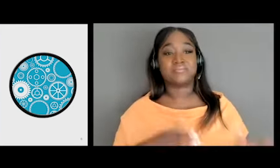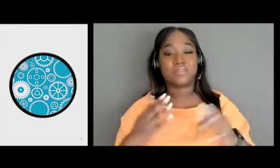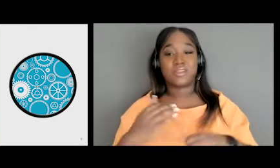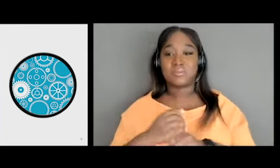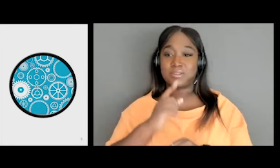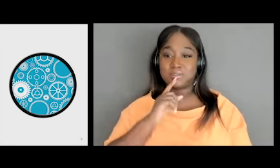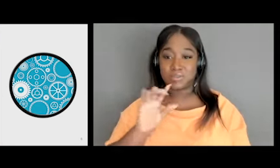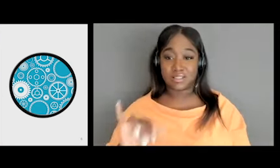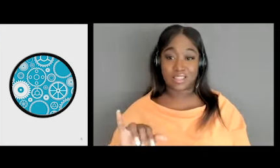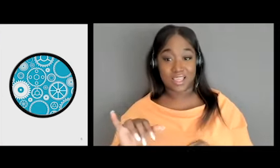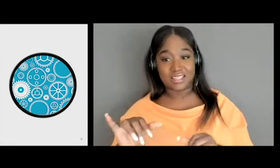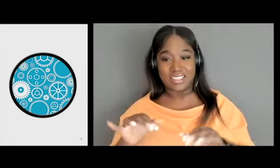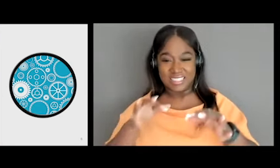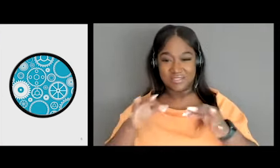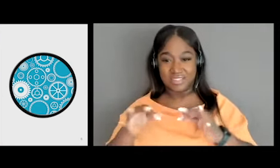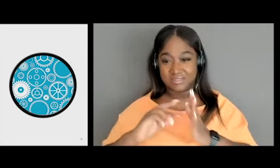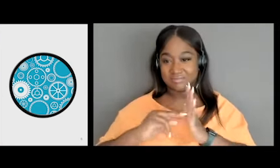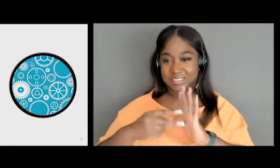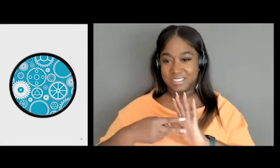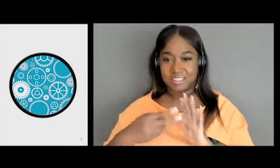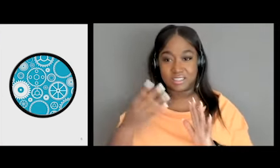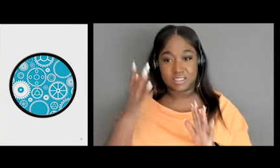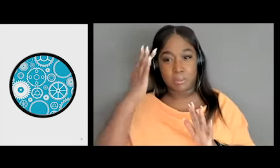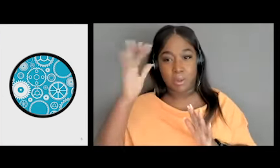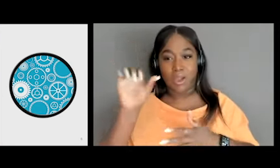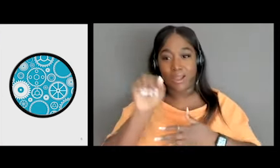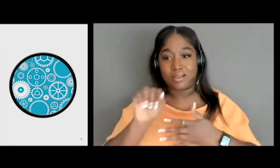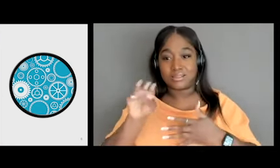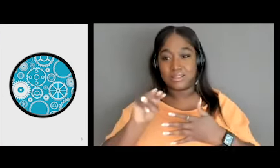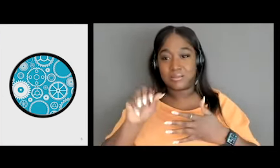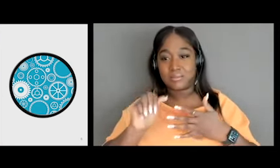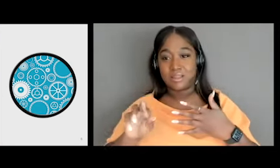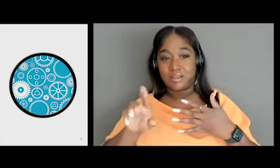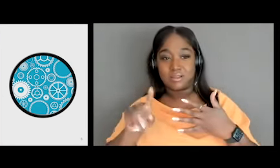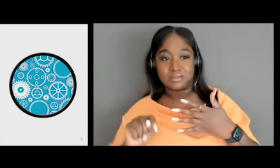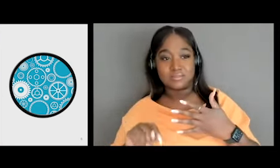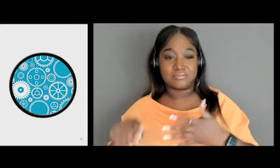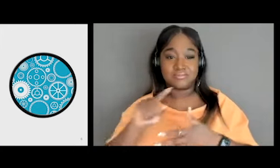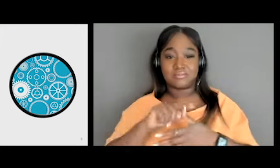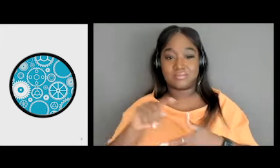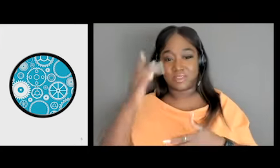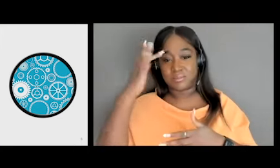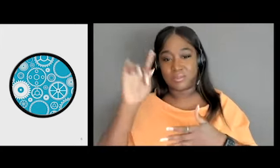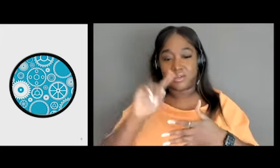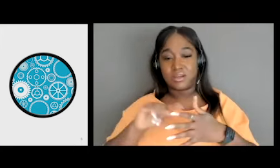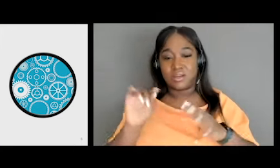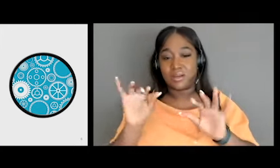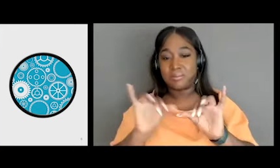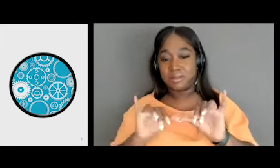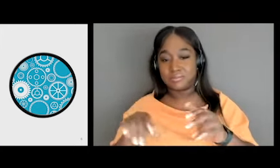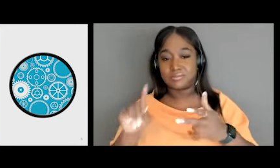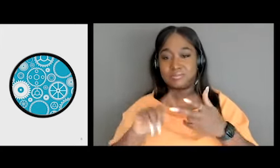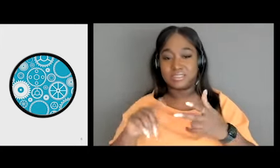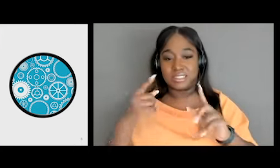that it has specificity, it's measurable, it's achievable, has relevance to all of our work. And we know here that there's so